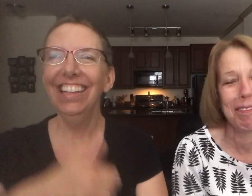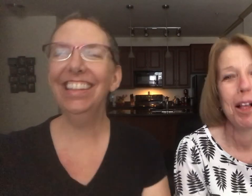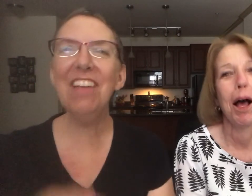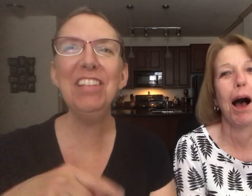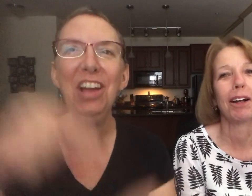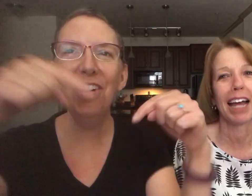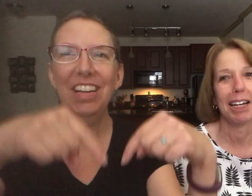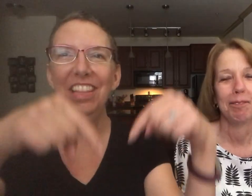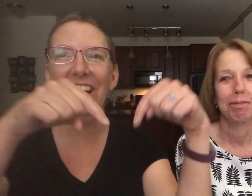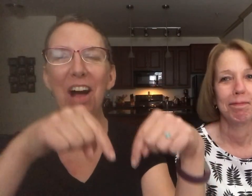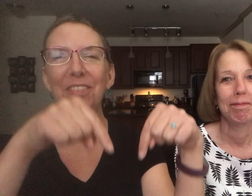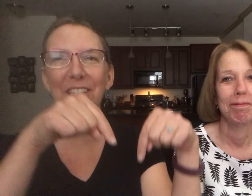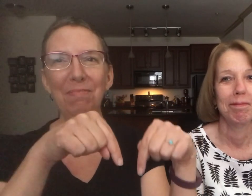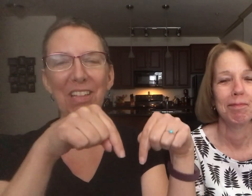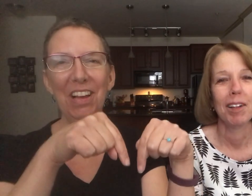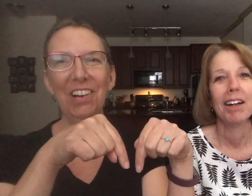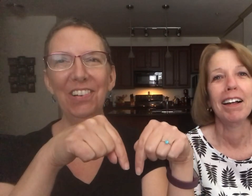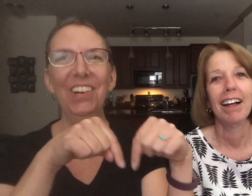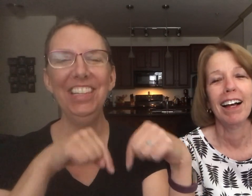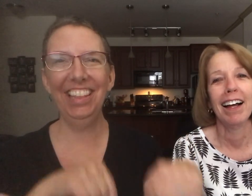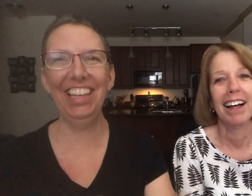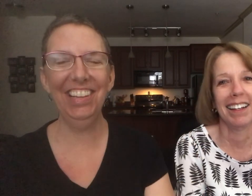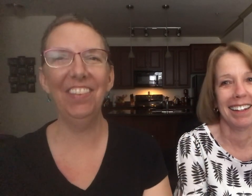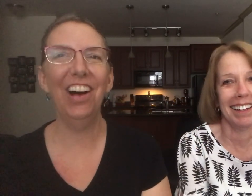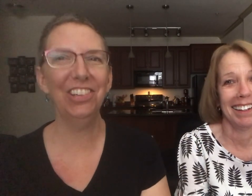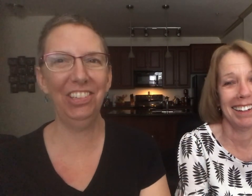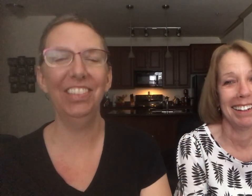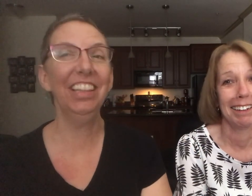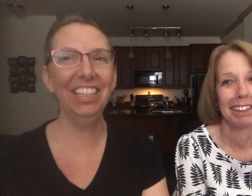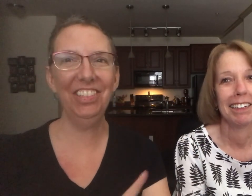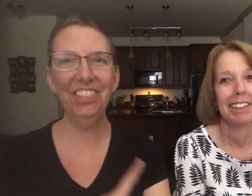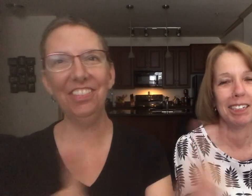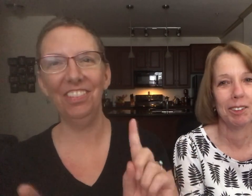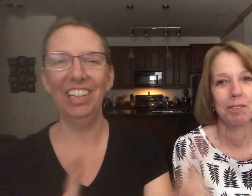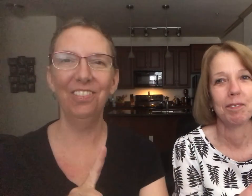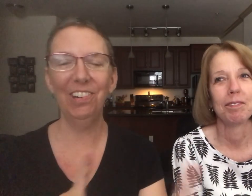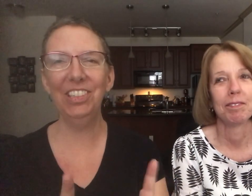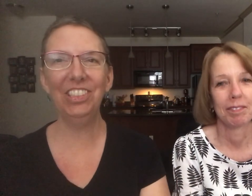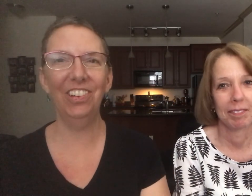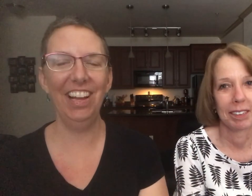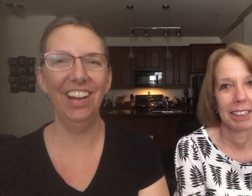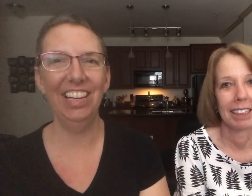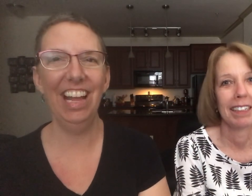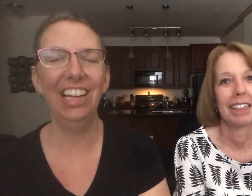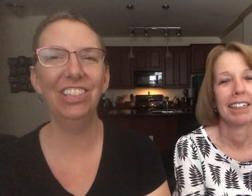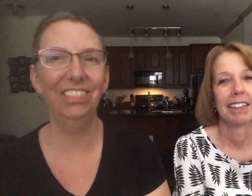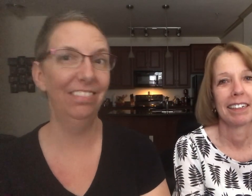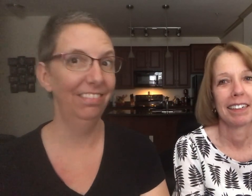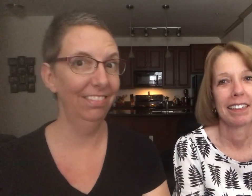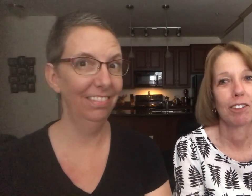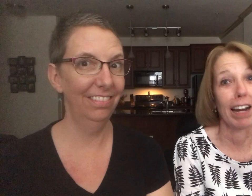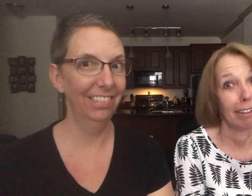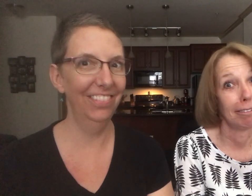Let me know in the comments below what you think about the two different words, crayon and crown.